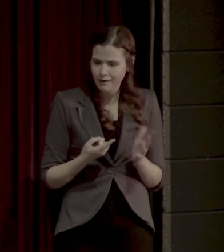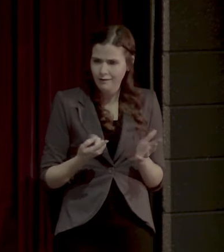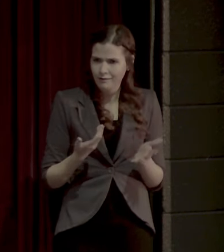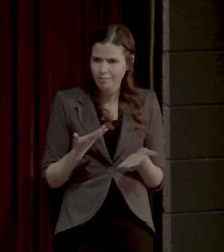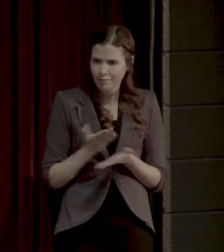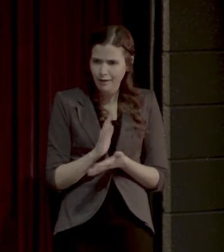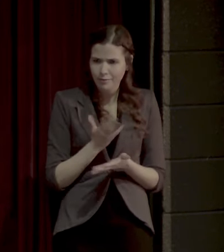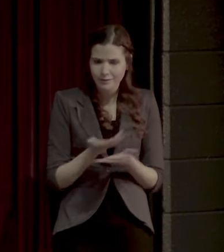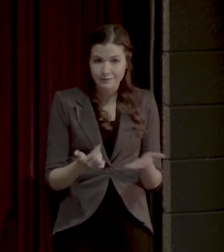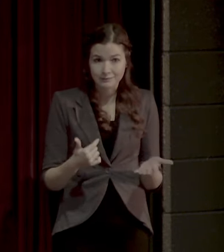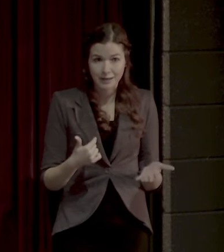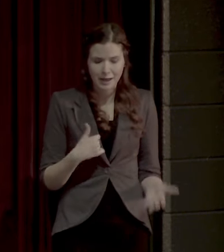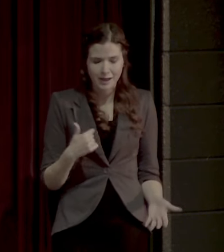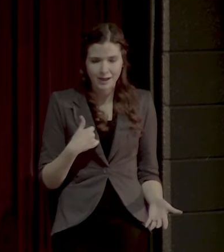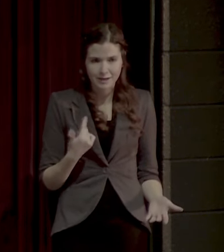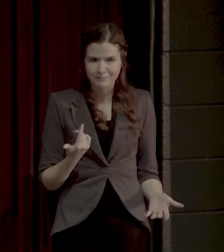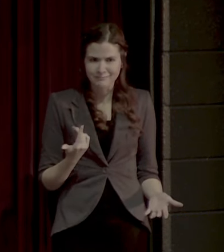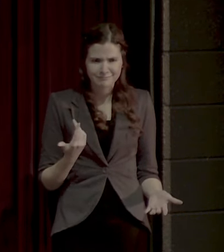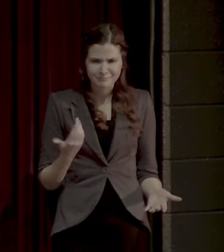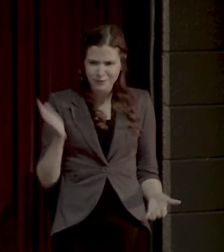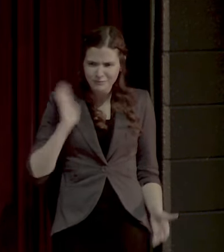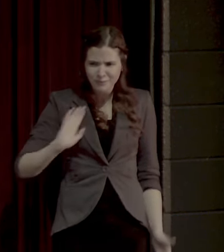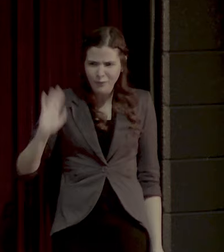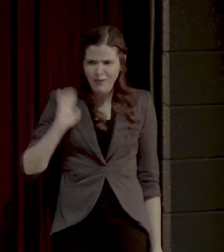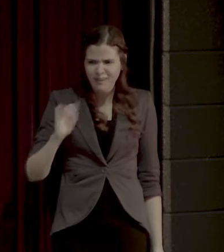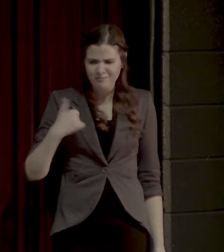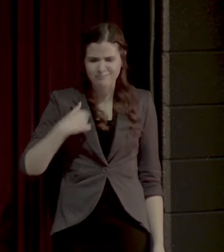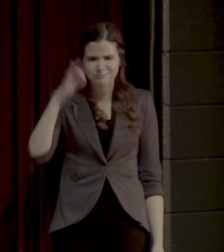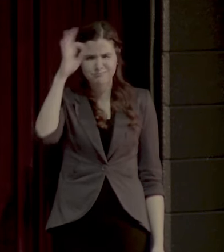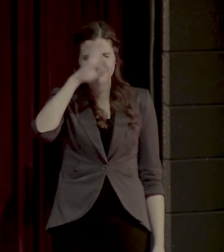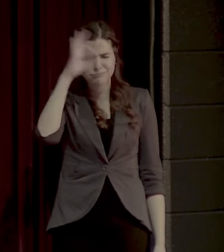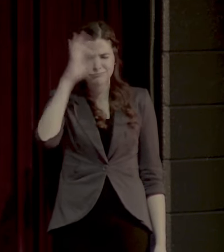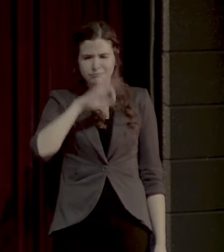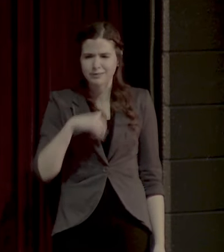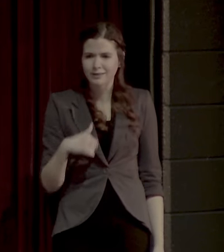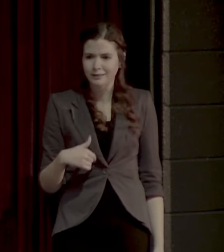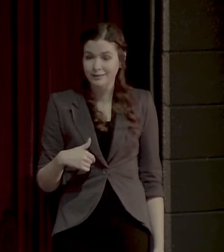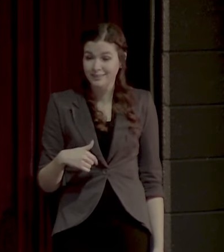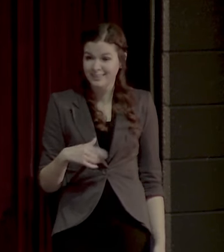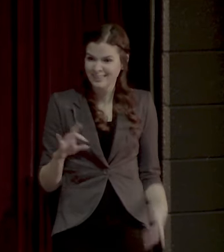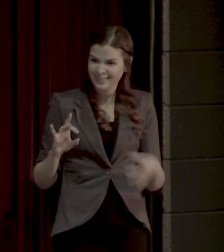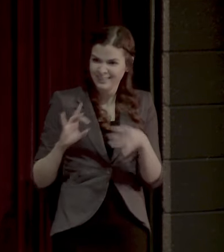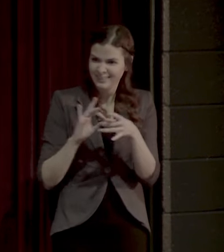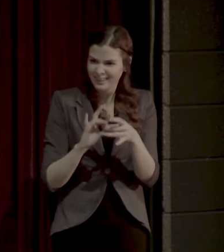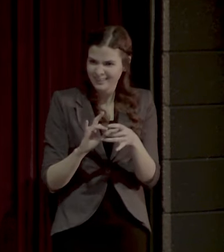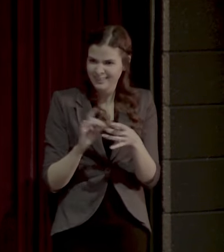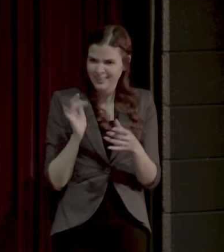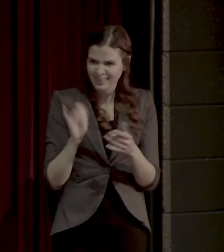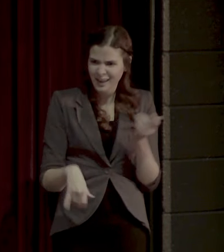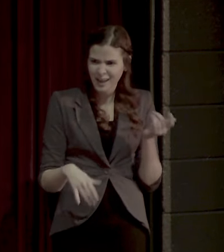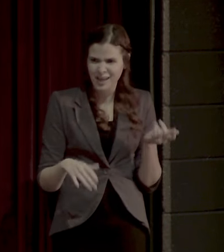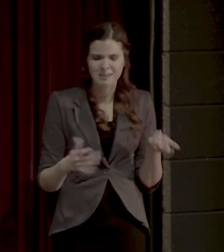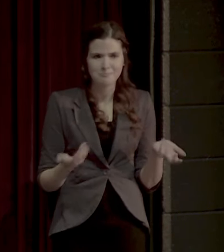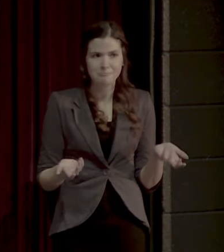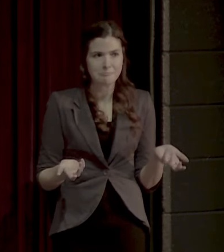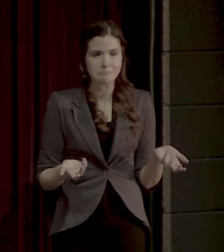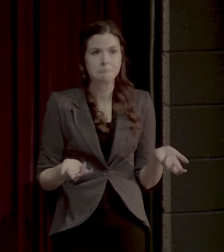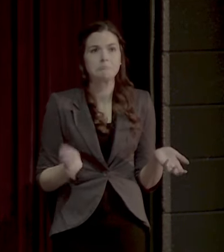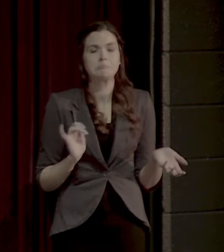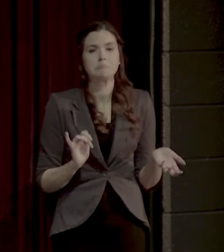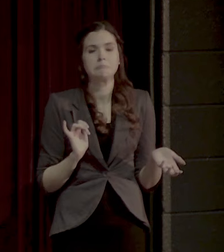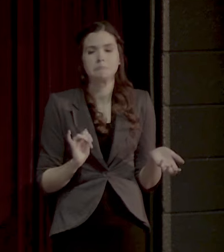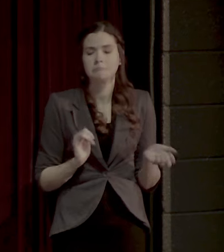at the time when I walked through, I had no idea that would be related to those doors at all.